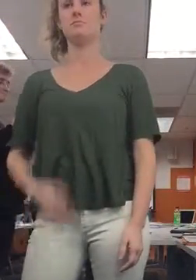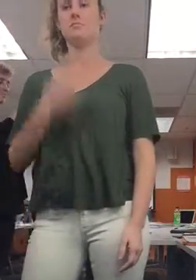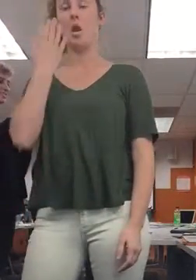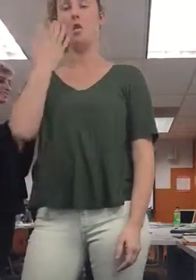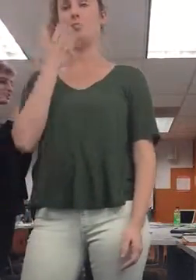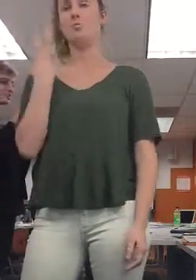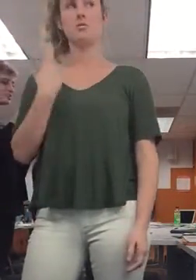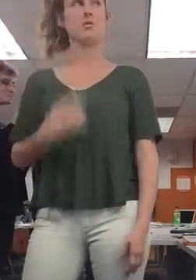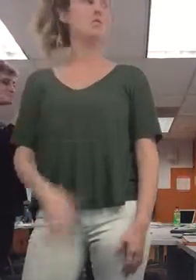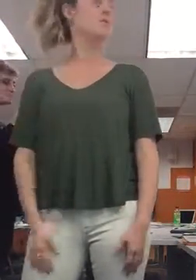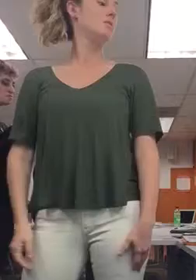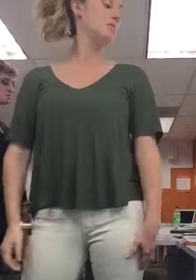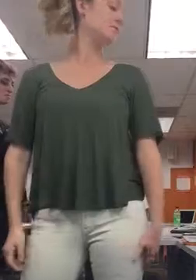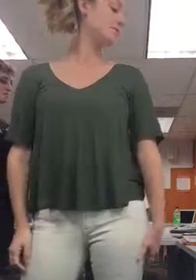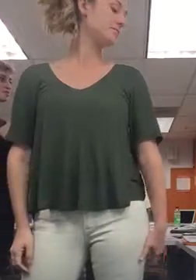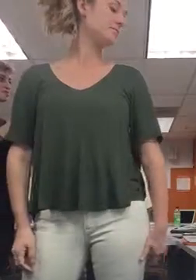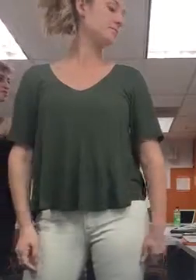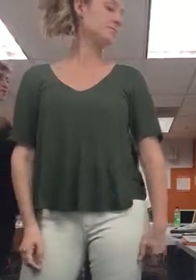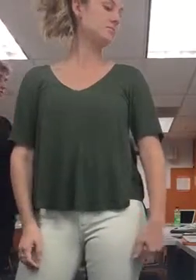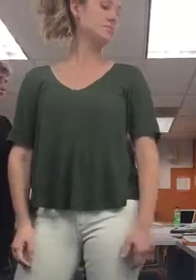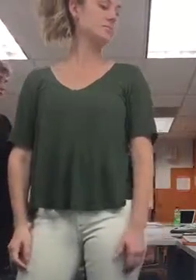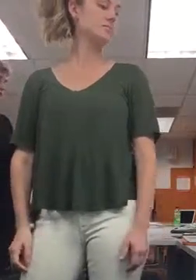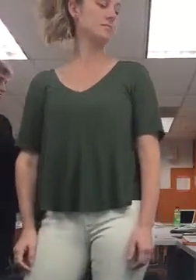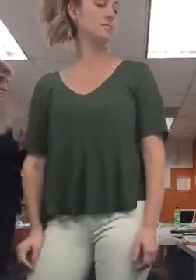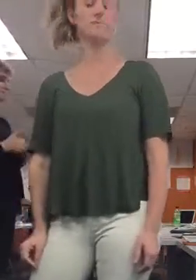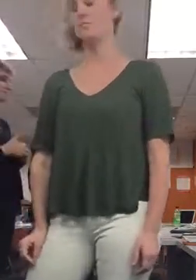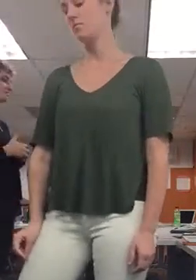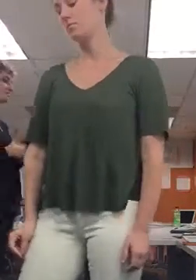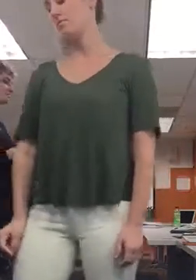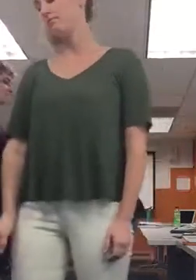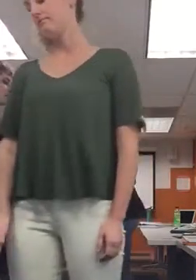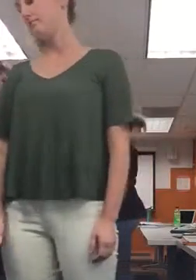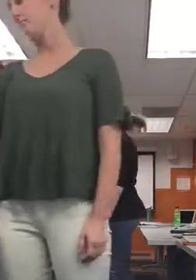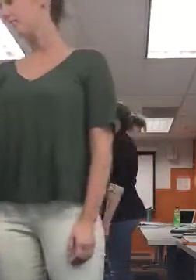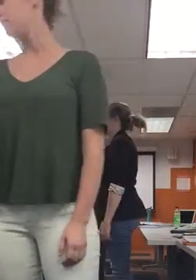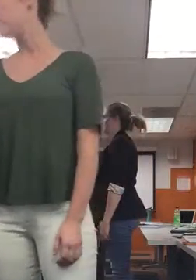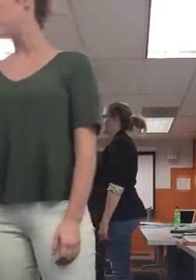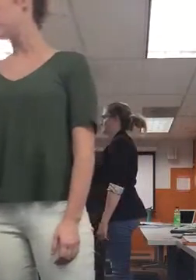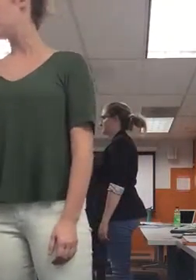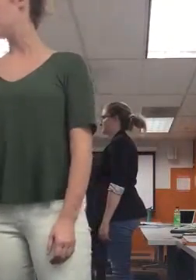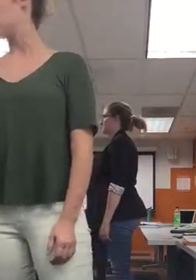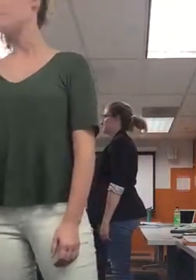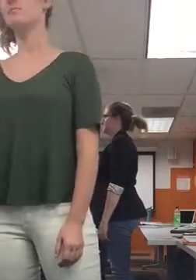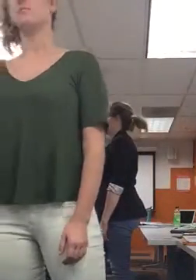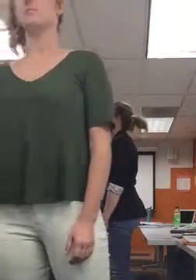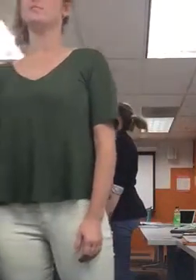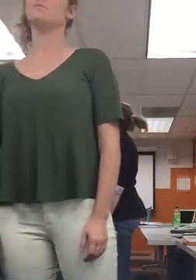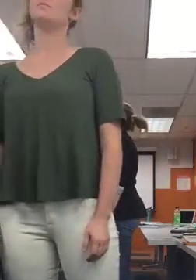In contrast, the suburbs promised cleaner, cooler air and open spaces.